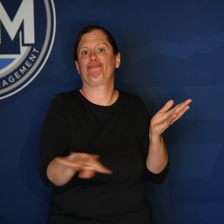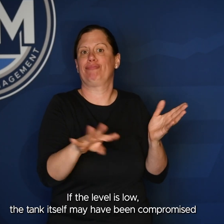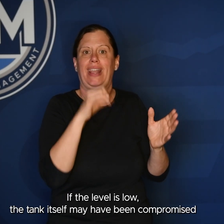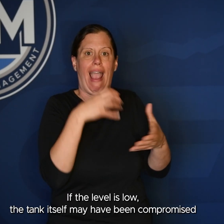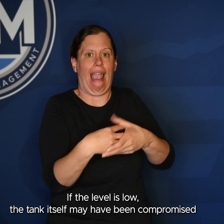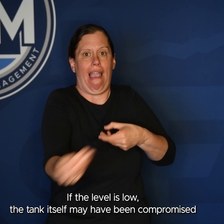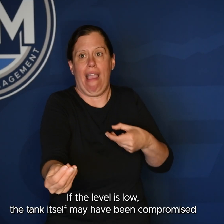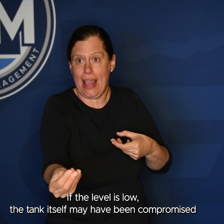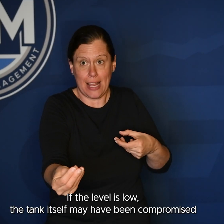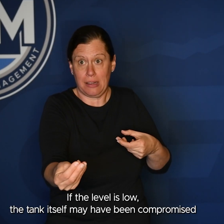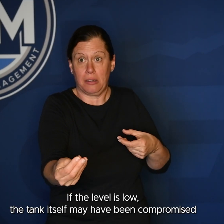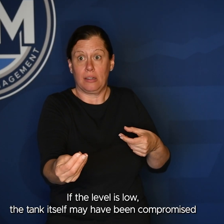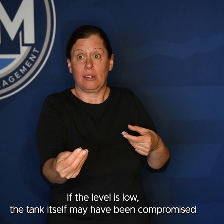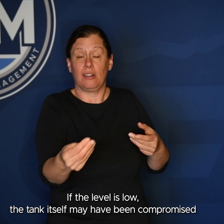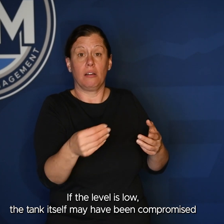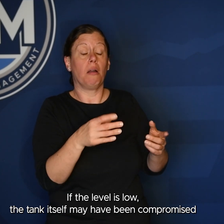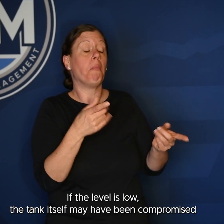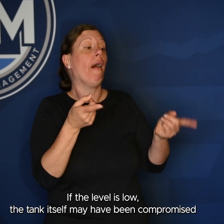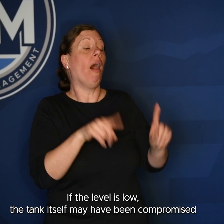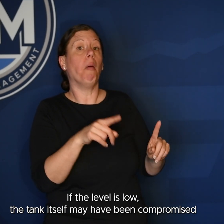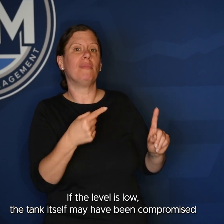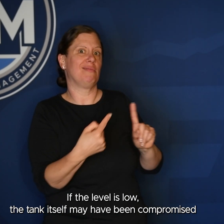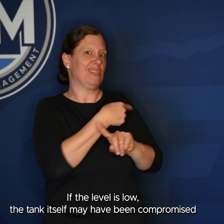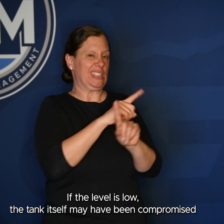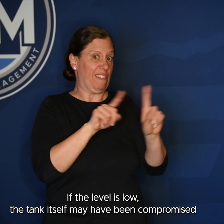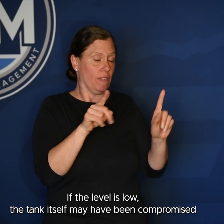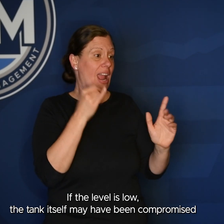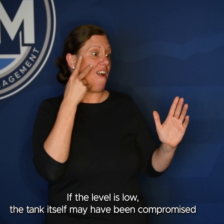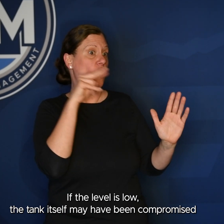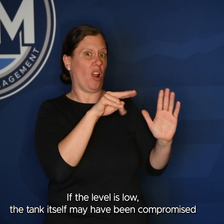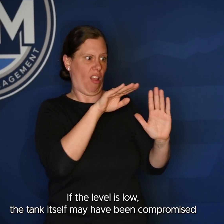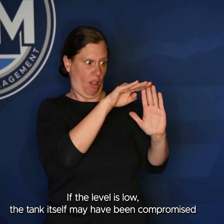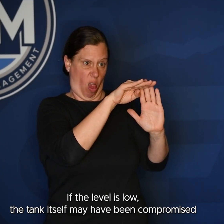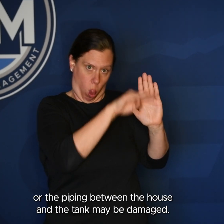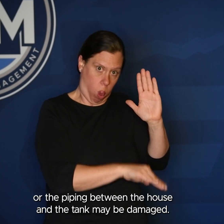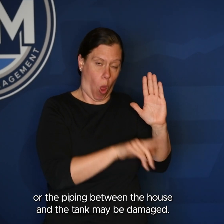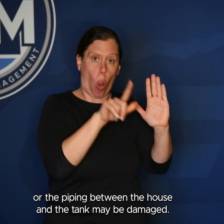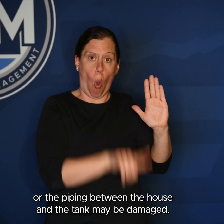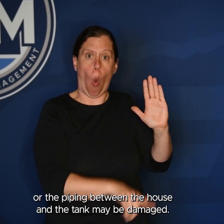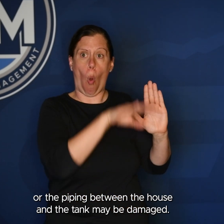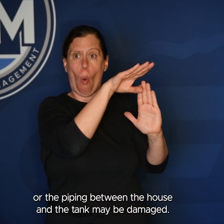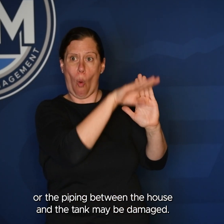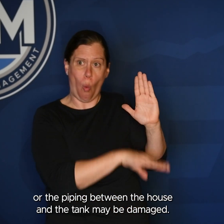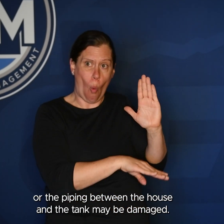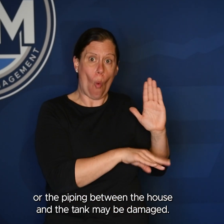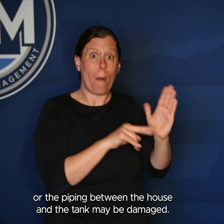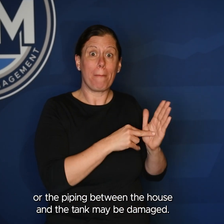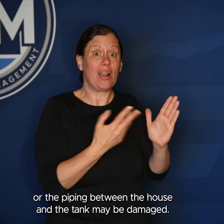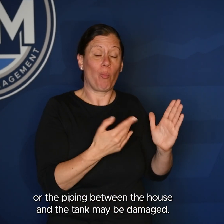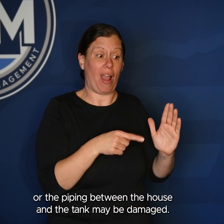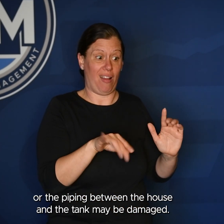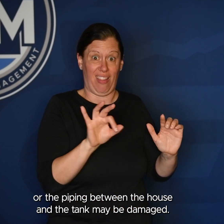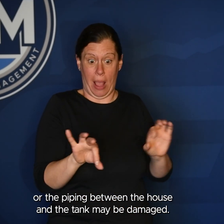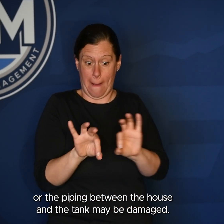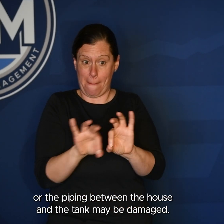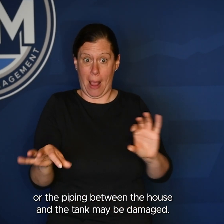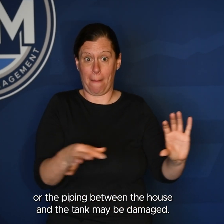If the level is low, the tank itself may have been compromised, or the piping between the house and the tank may